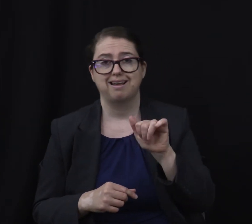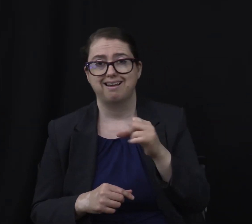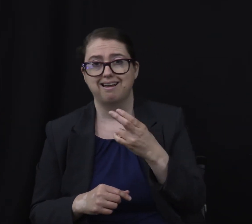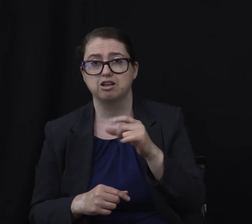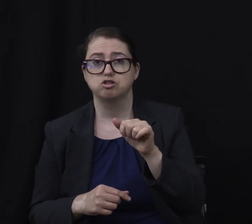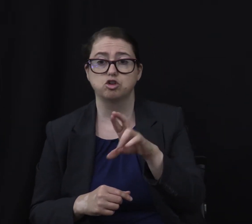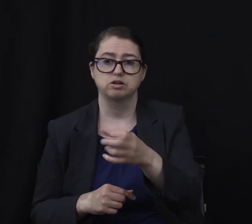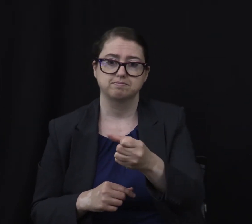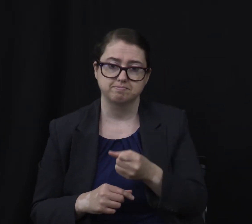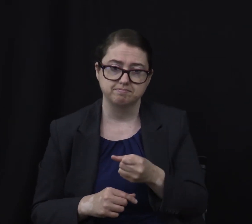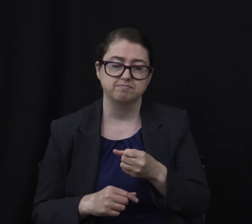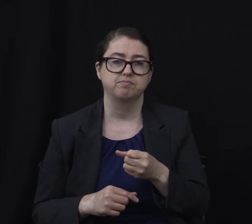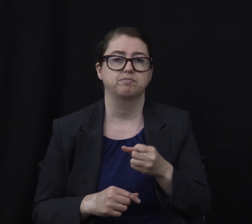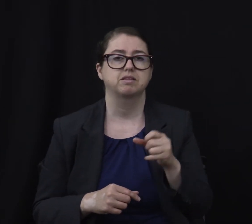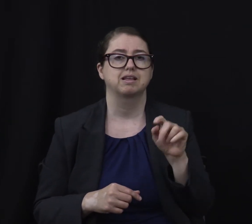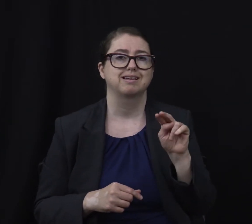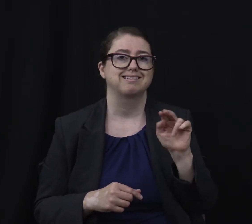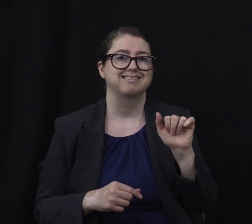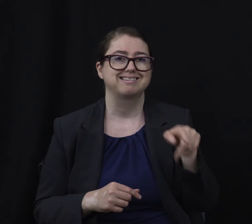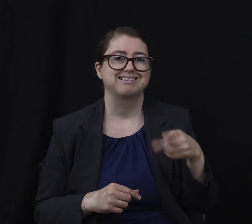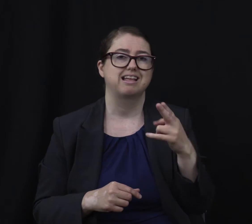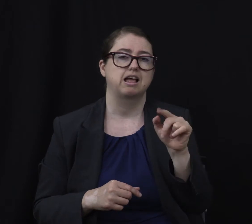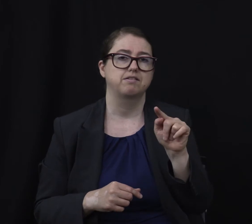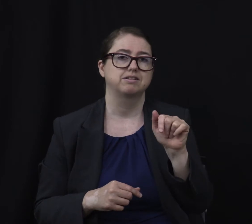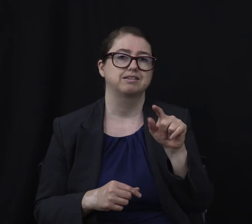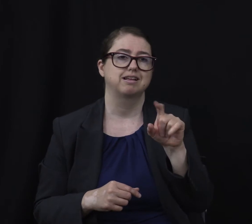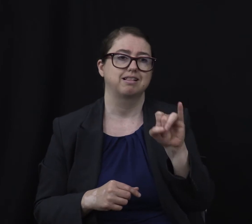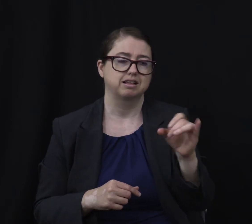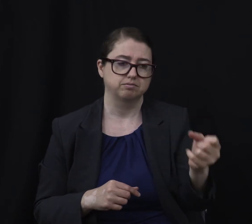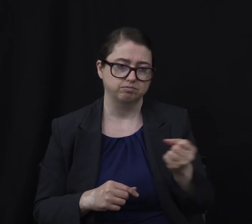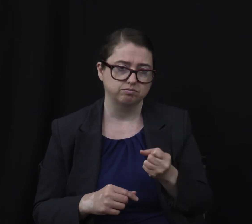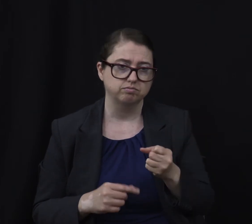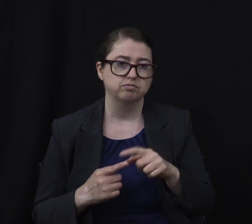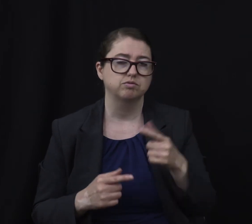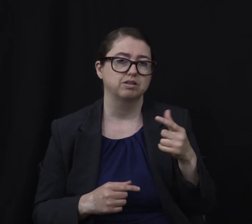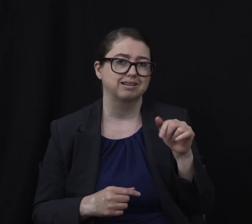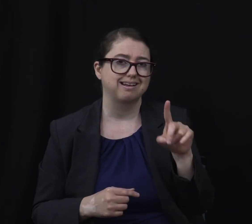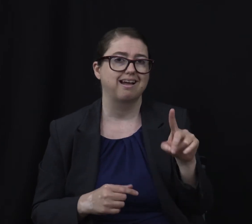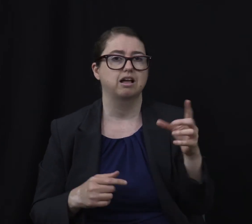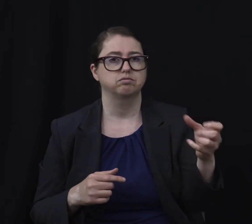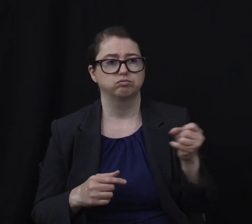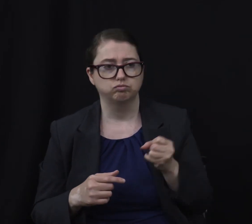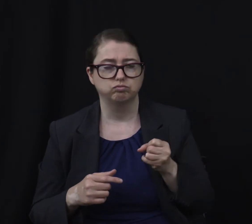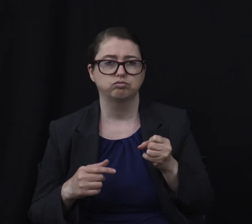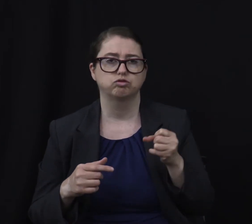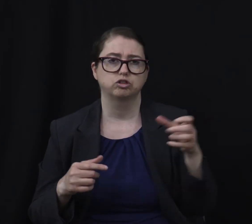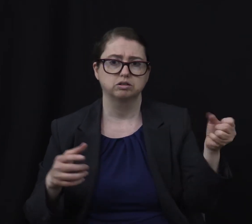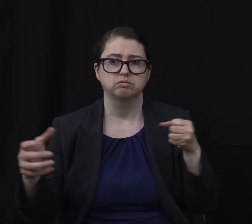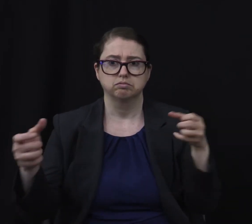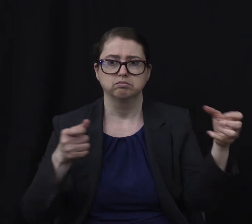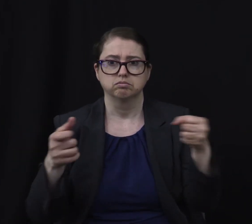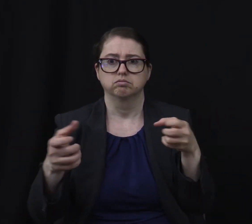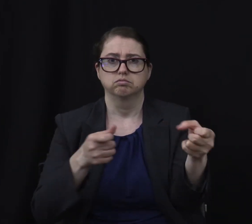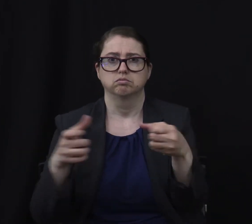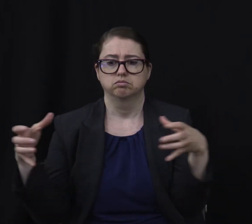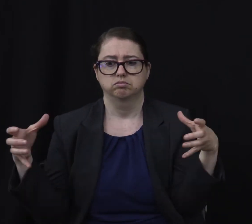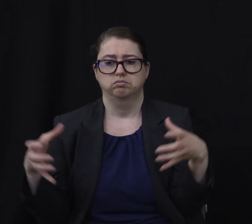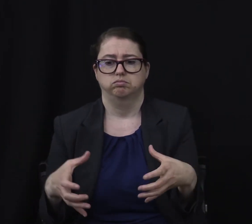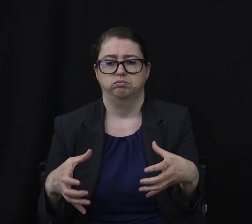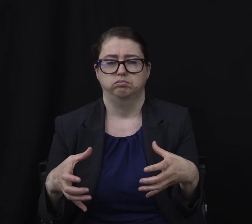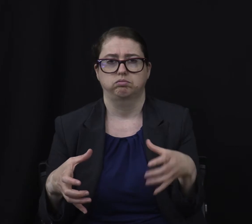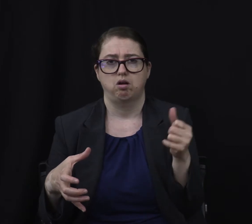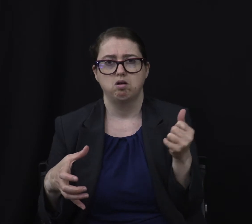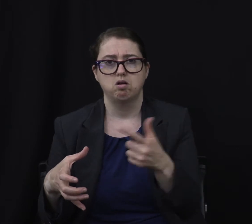tribe of Naphtali, you have Nachbi. From the tribe of Gad, you have Guel. All of these men chosen,